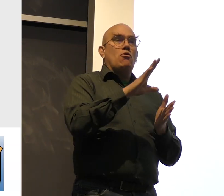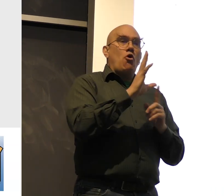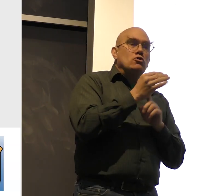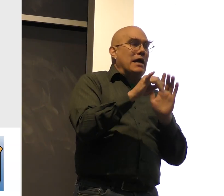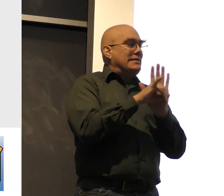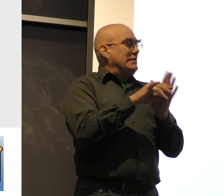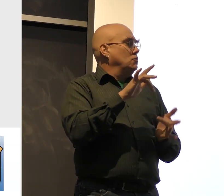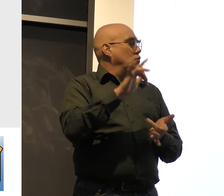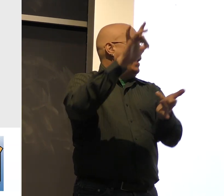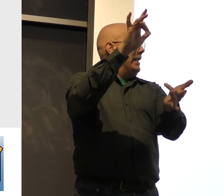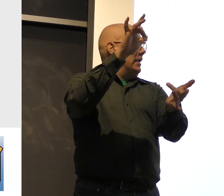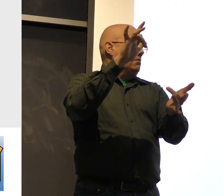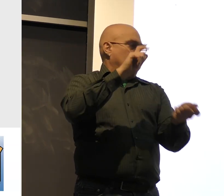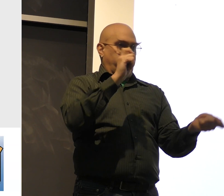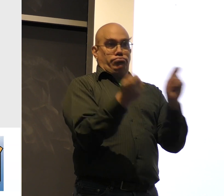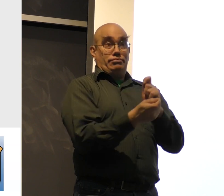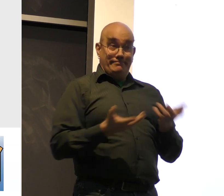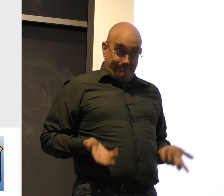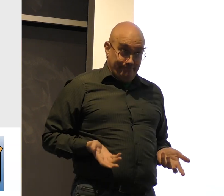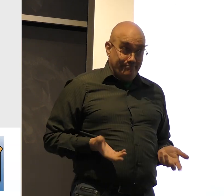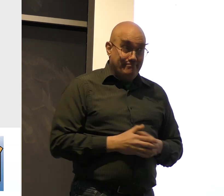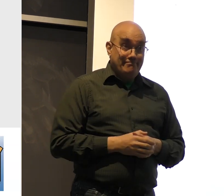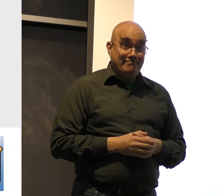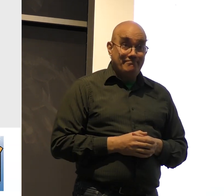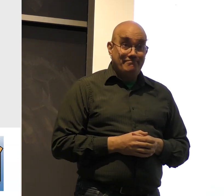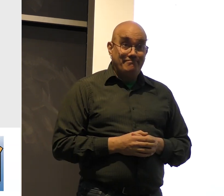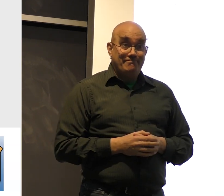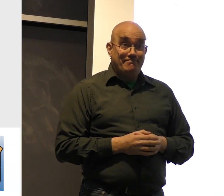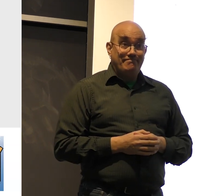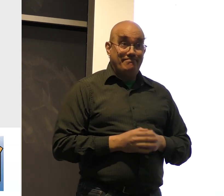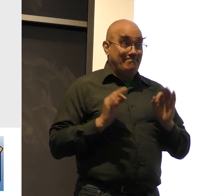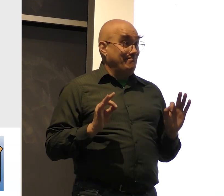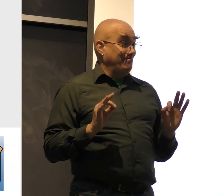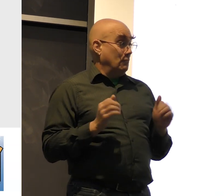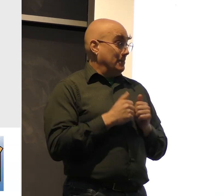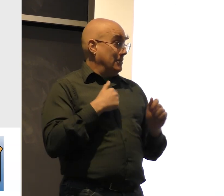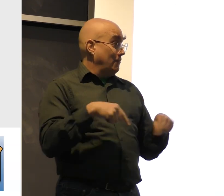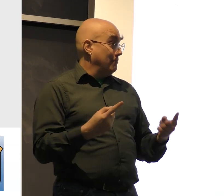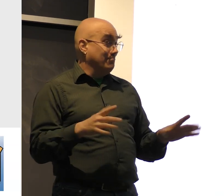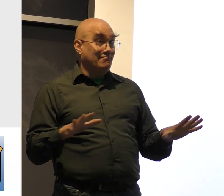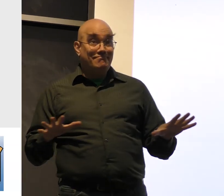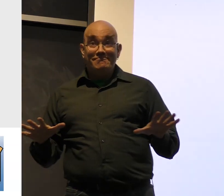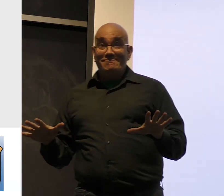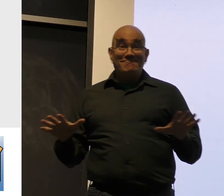and talks about the cultural identity journey. That has really changed over time. All right, you with me so far?